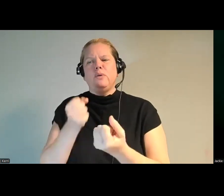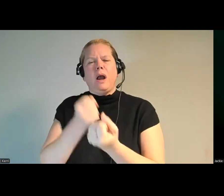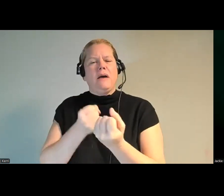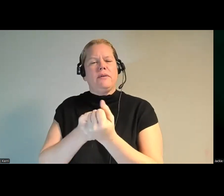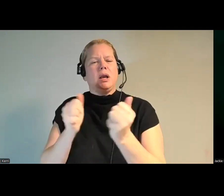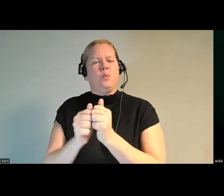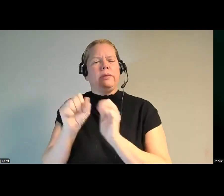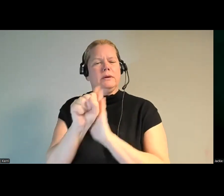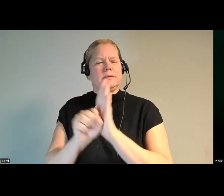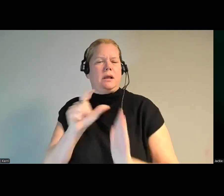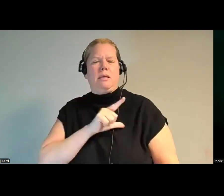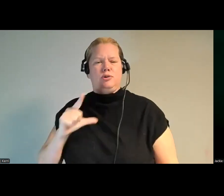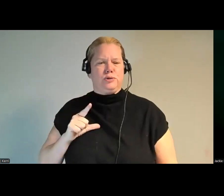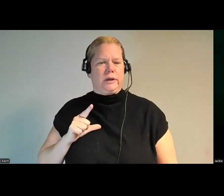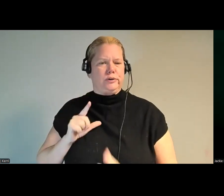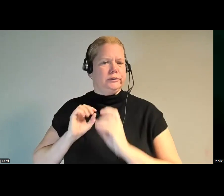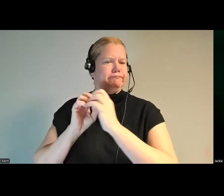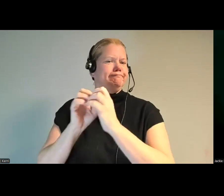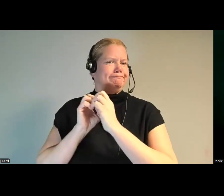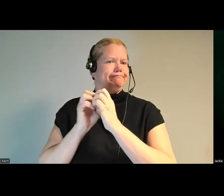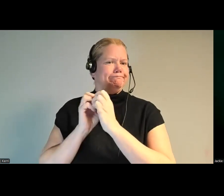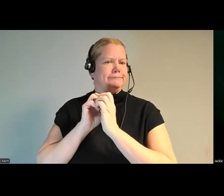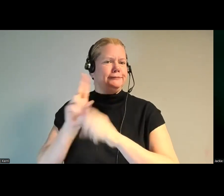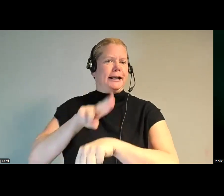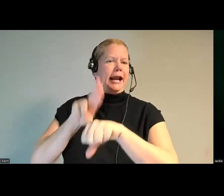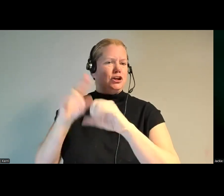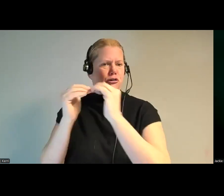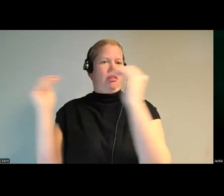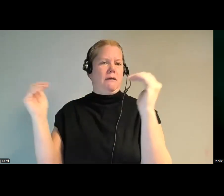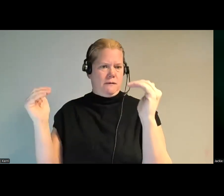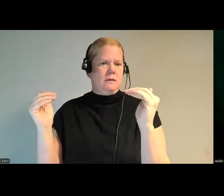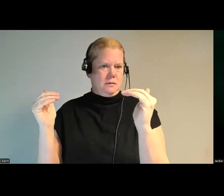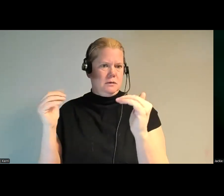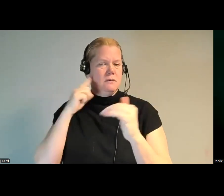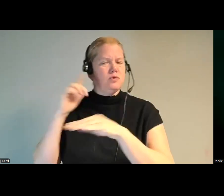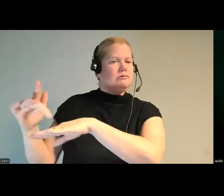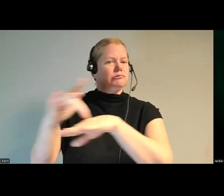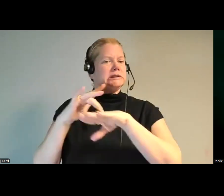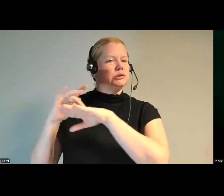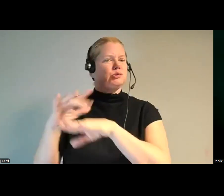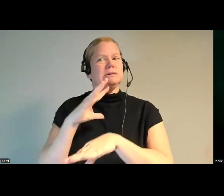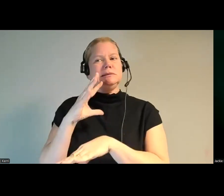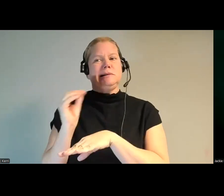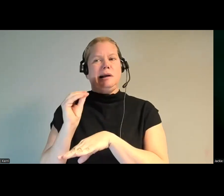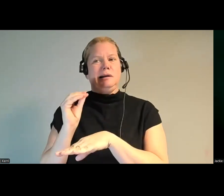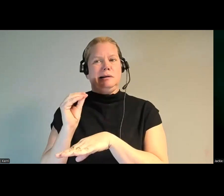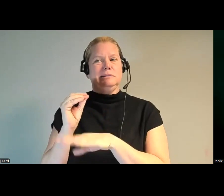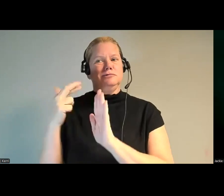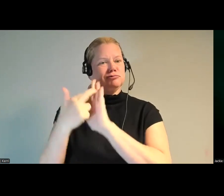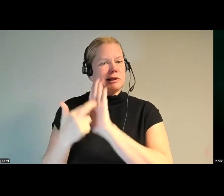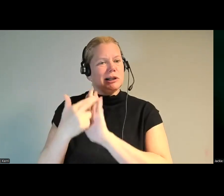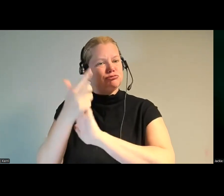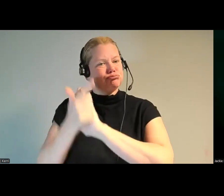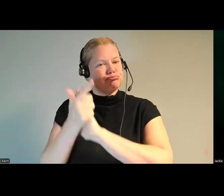the state legislature and on a national level for resources and regulations and laws